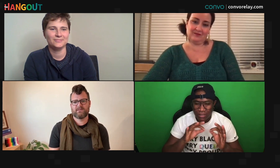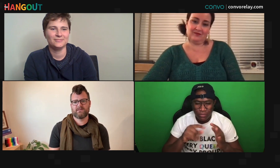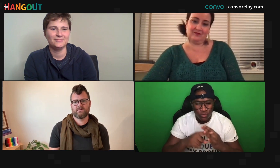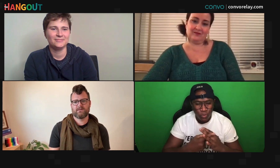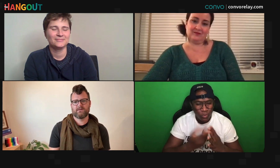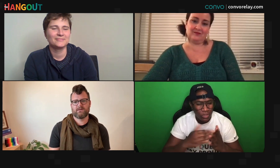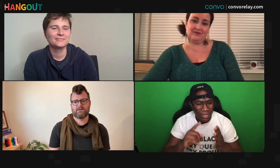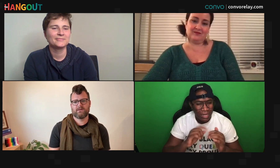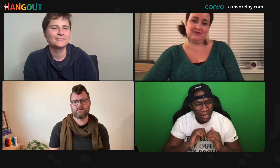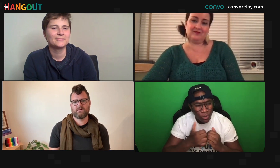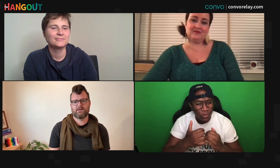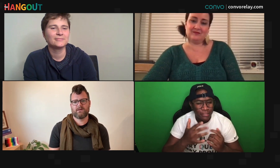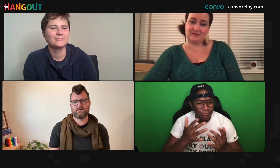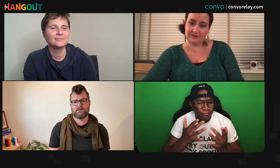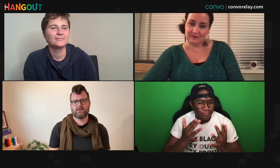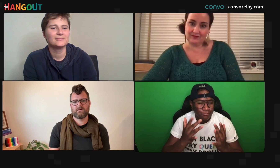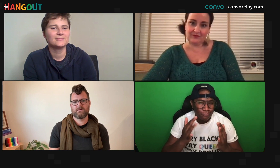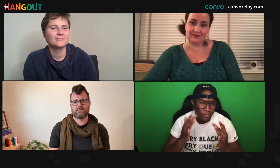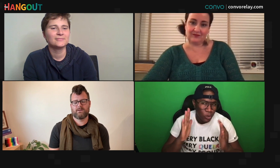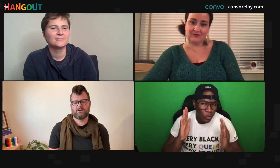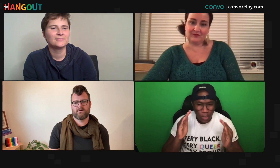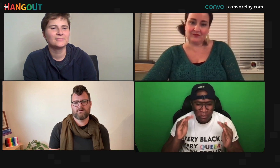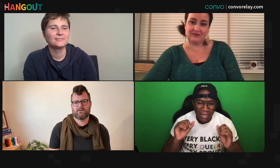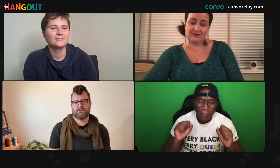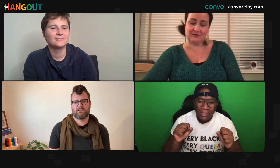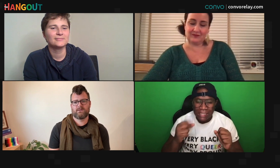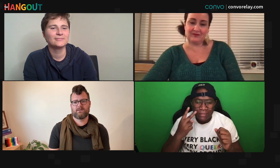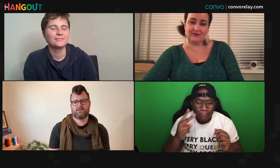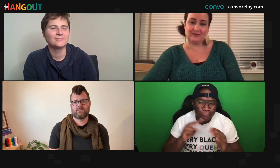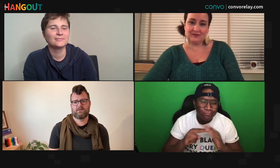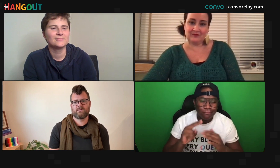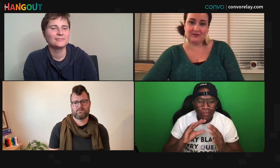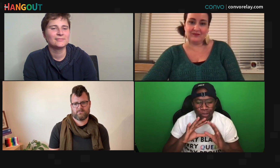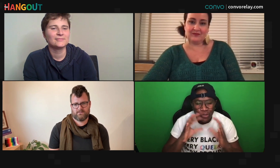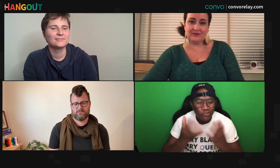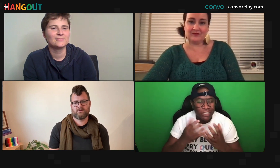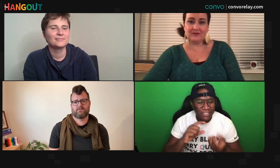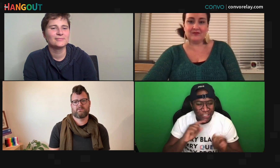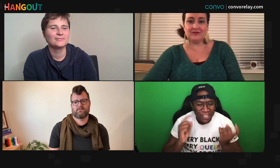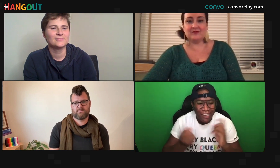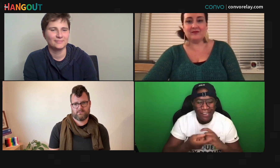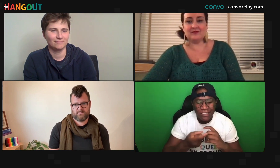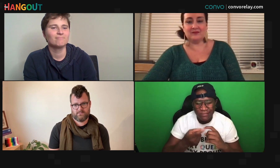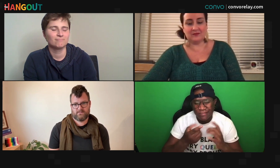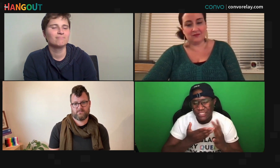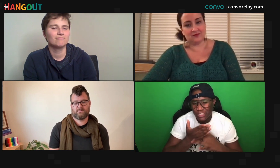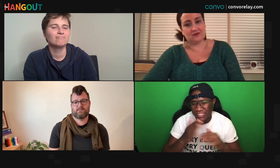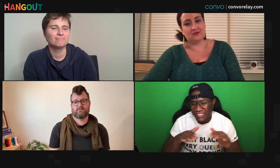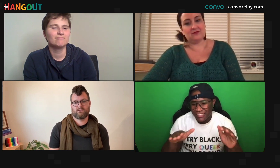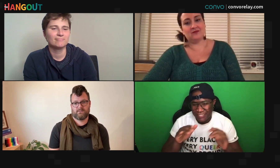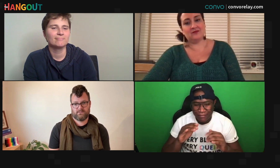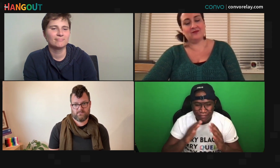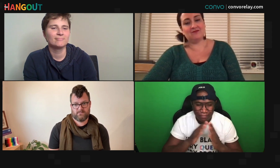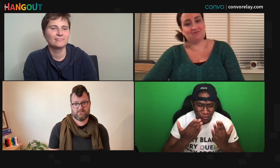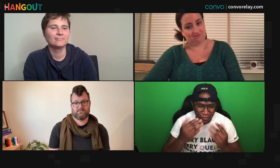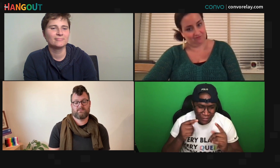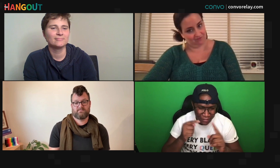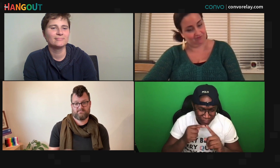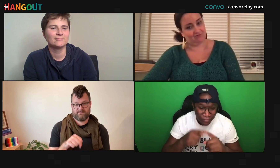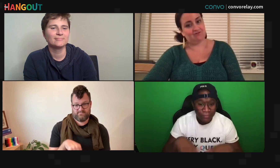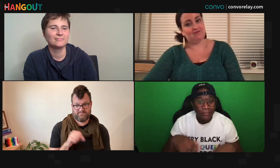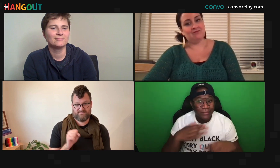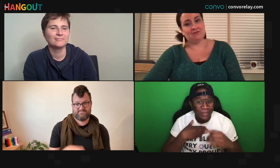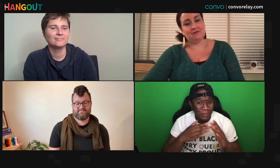is Victorica. Yeah, I think it's important to start as somewhere and able to see